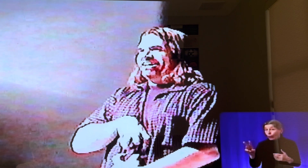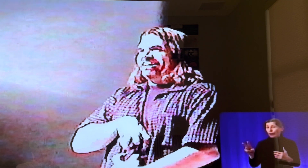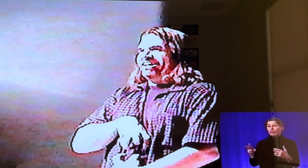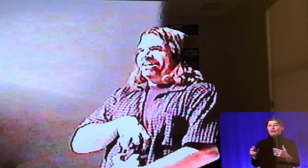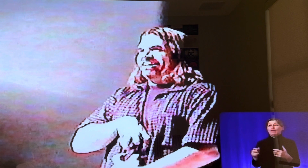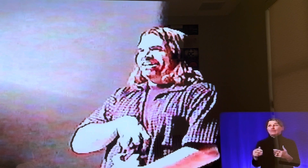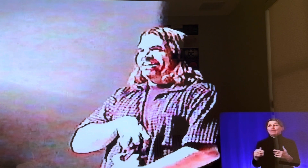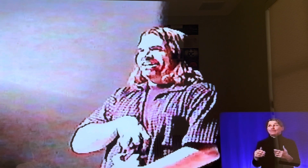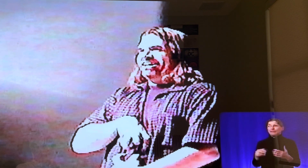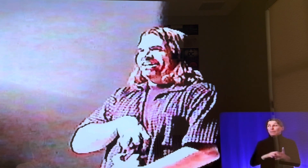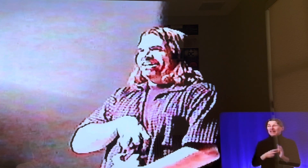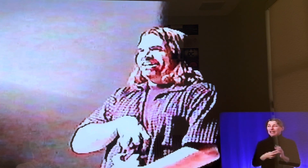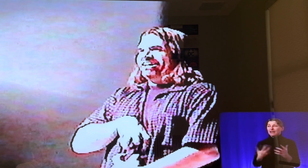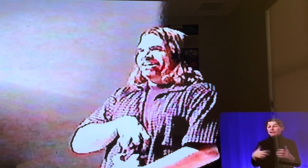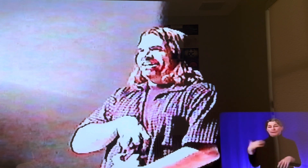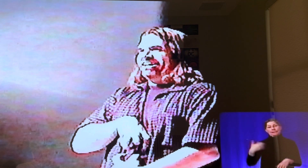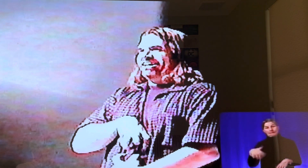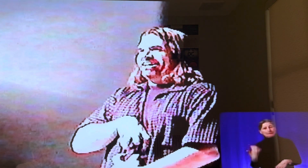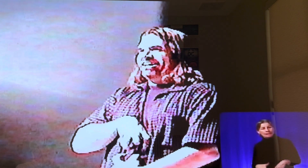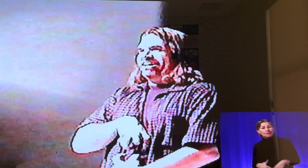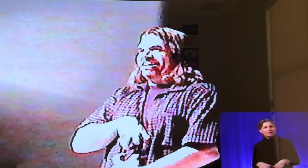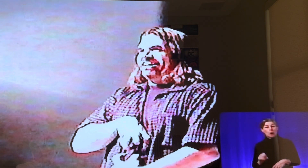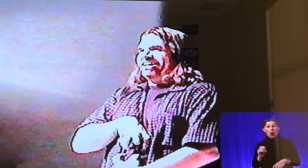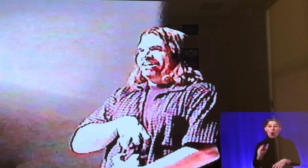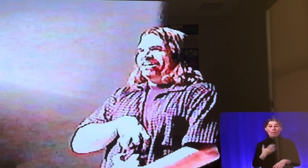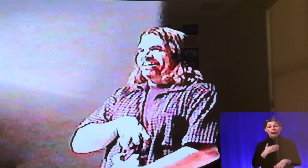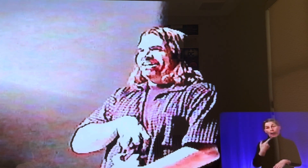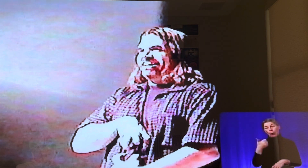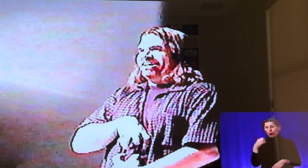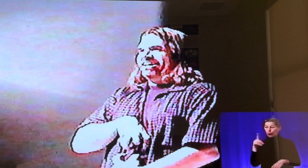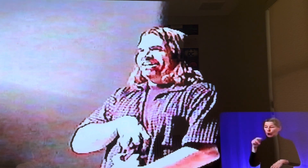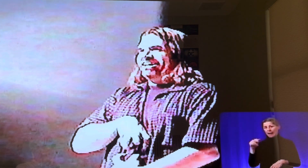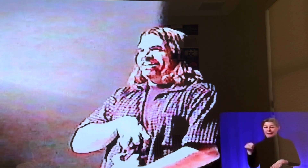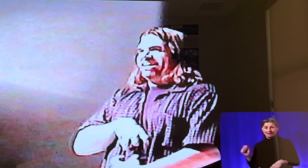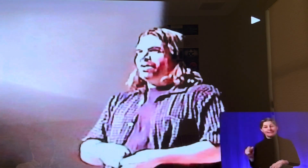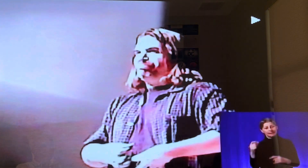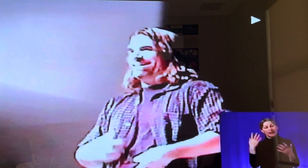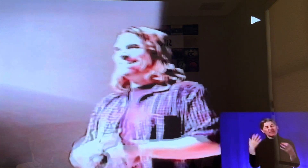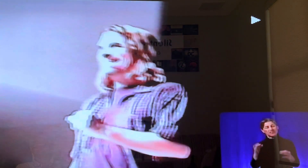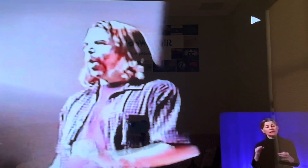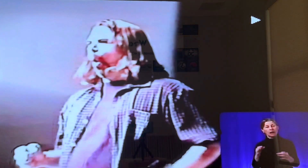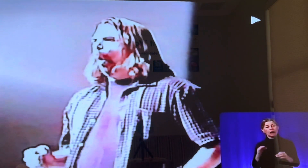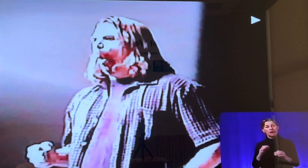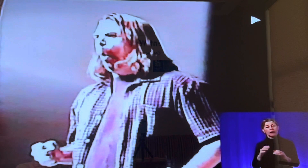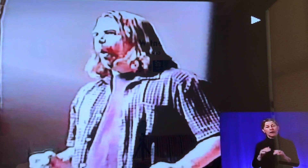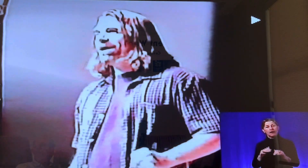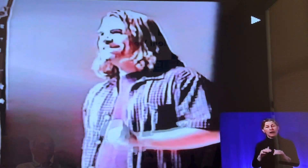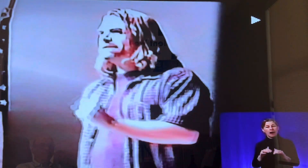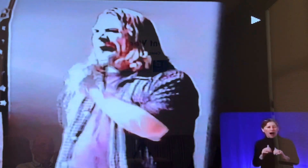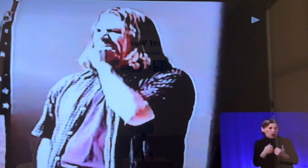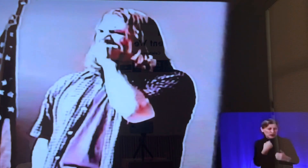the meaning of it is wow or oh my goodness. So you have to decide which one or a third one. Now his stomach's having a